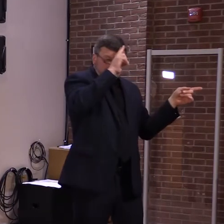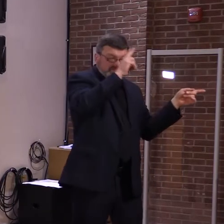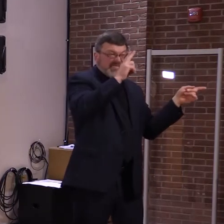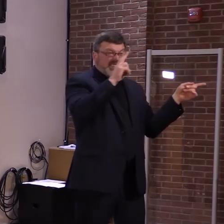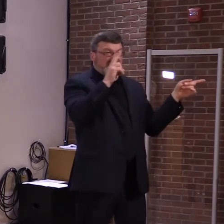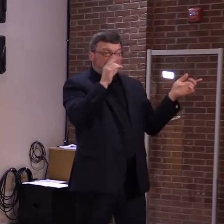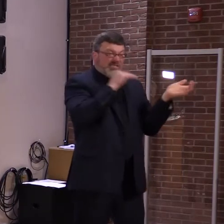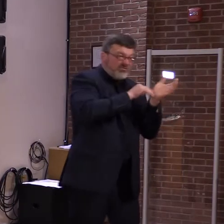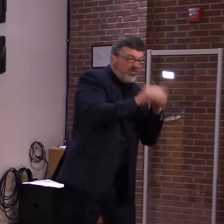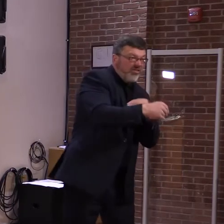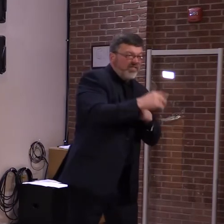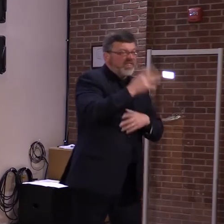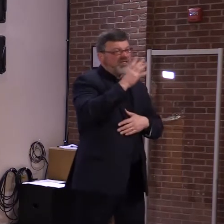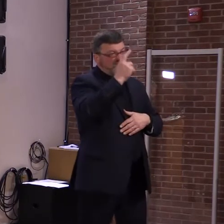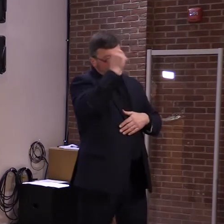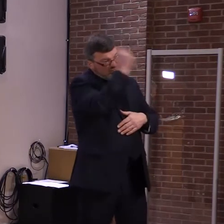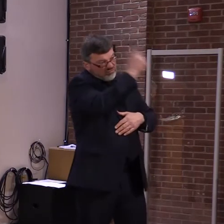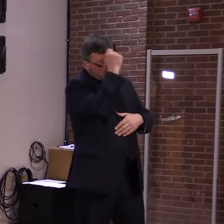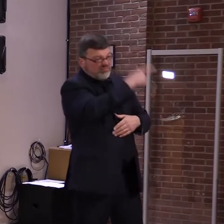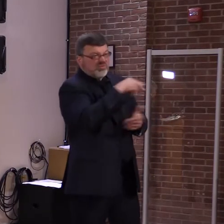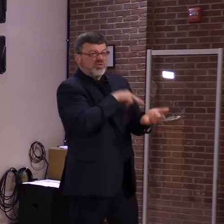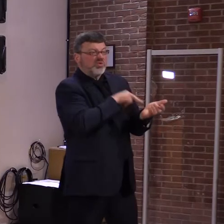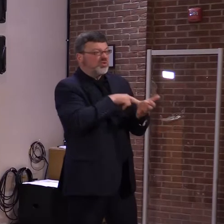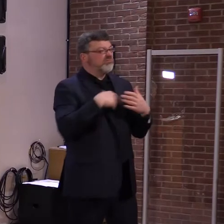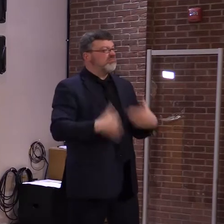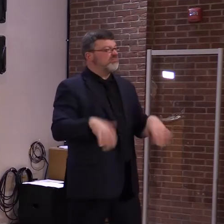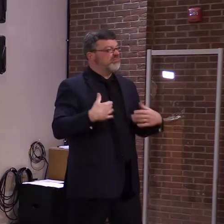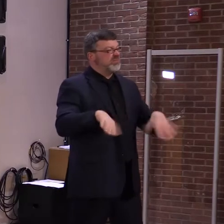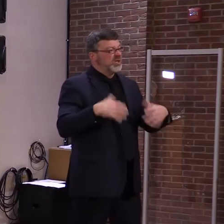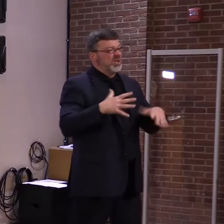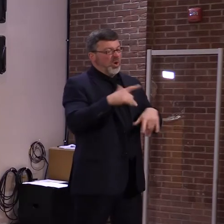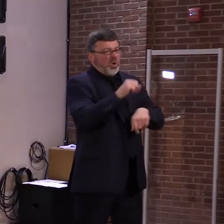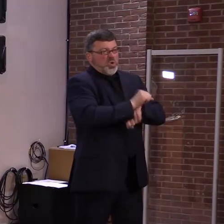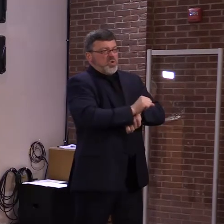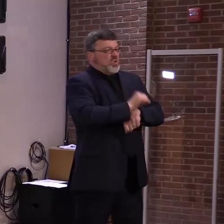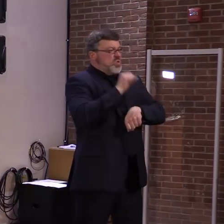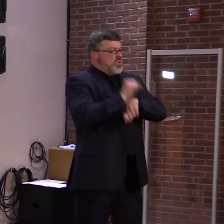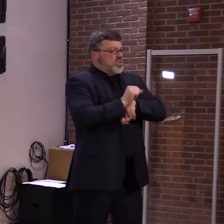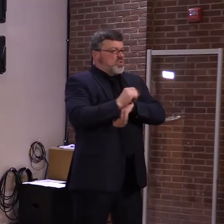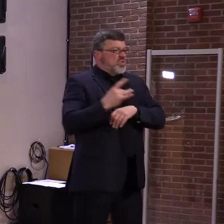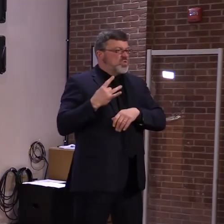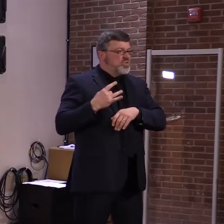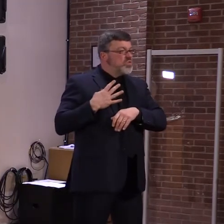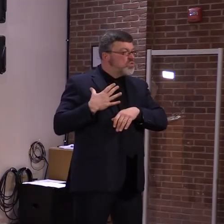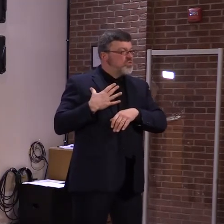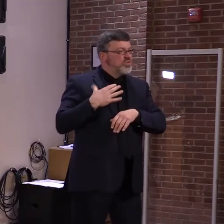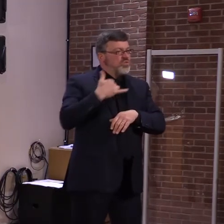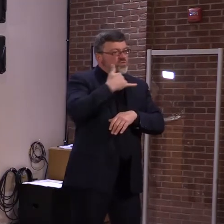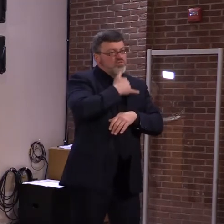is a chance to honor nurses for their incredible work in our communities, and especially during